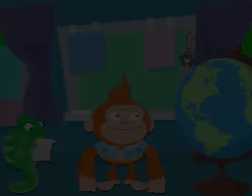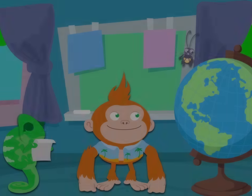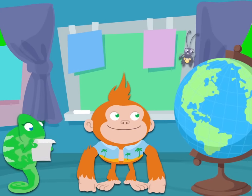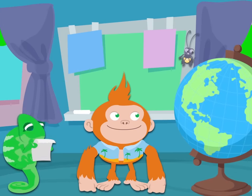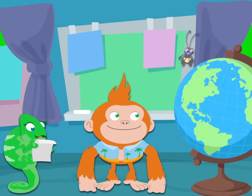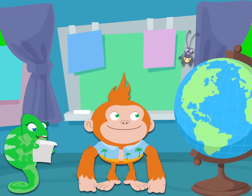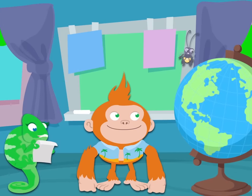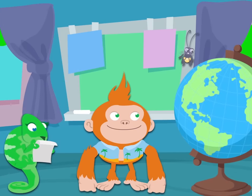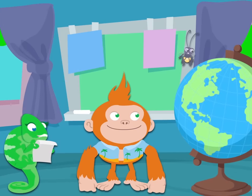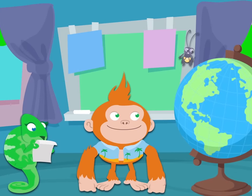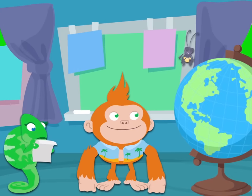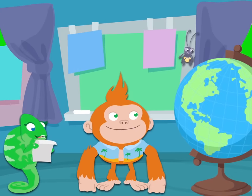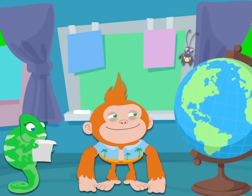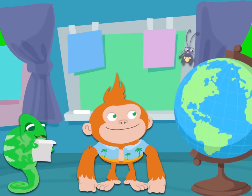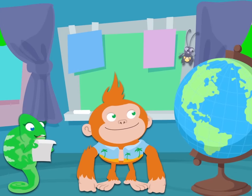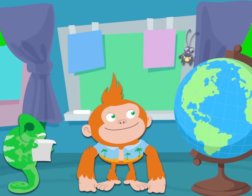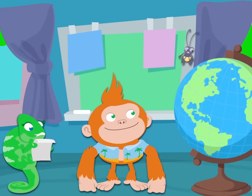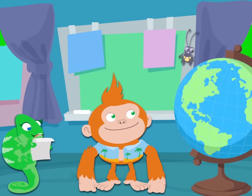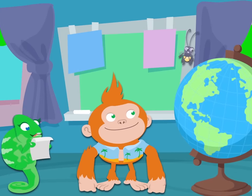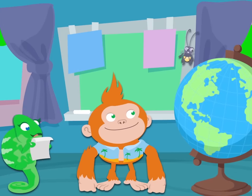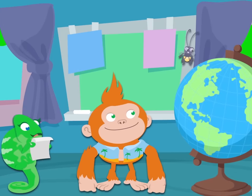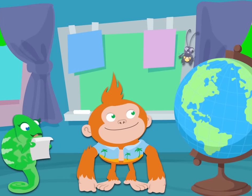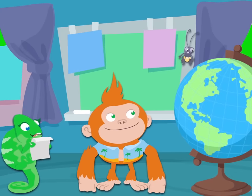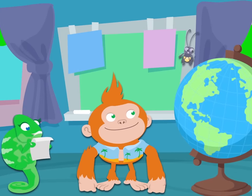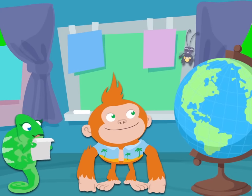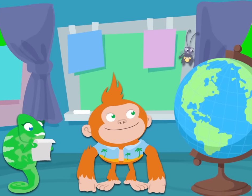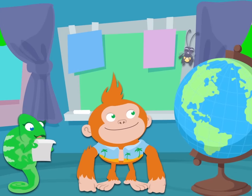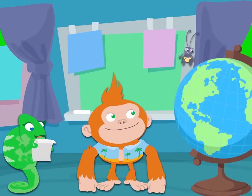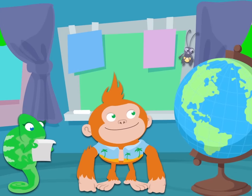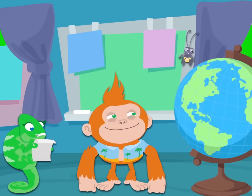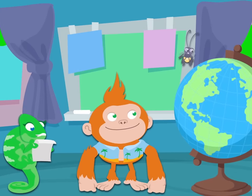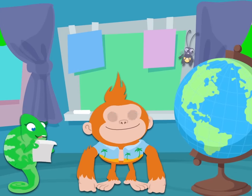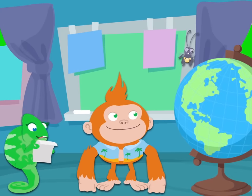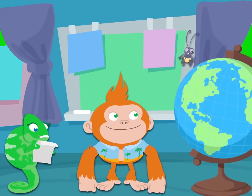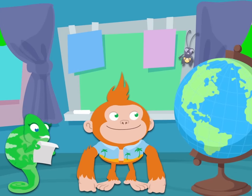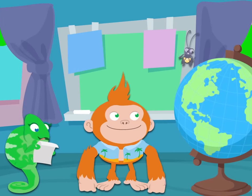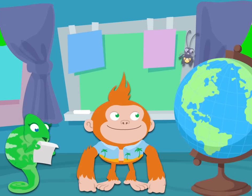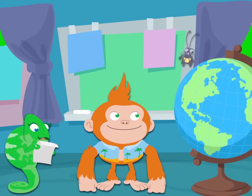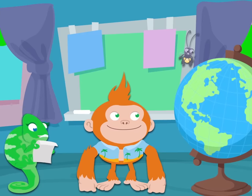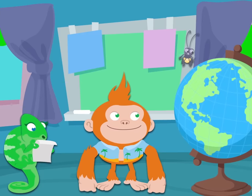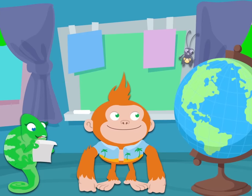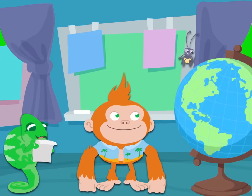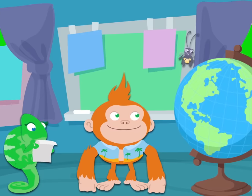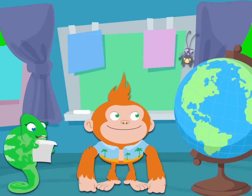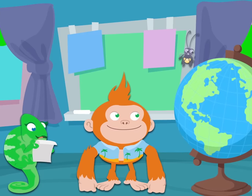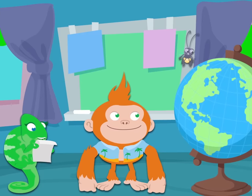The letter is from my cousin, Ivana the Iguana. She lives in the dry tropical forest of